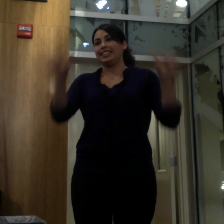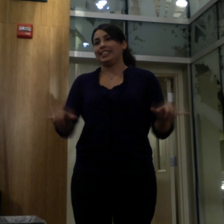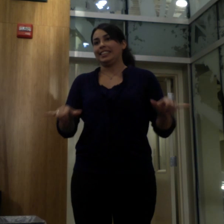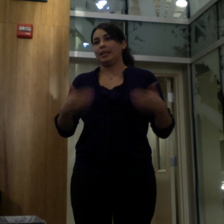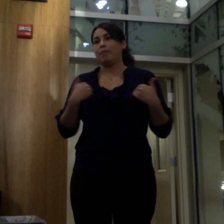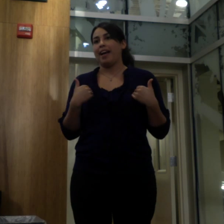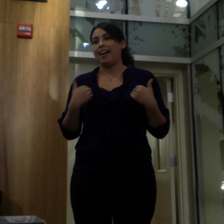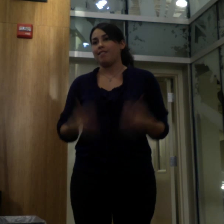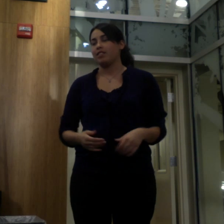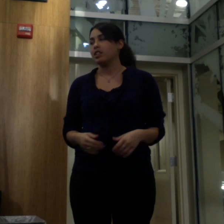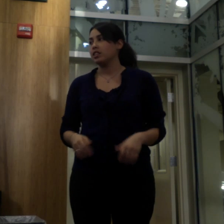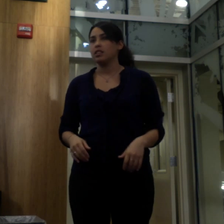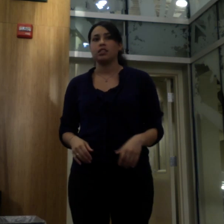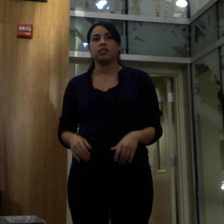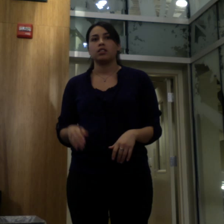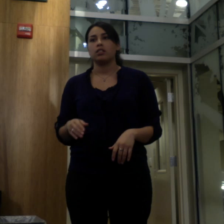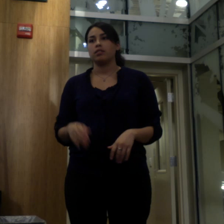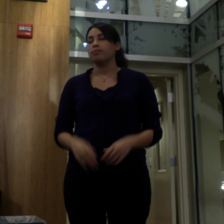Right.